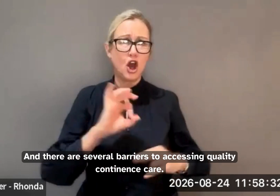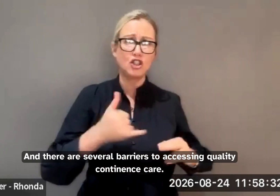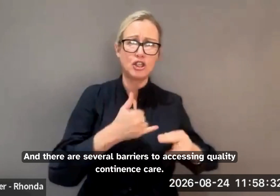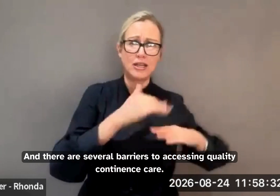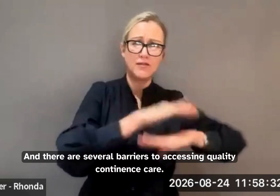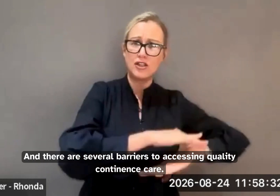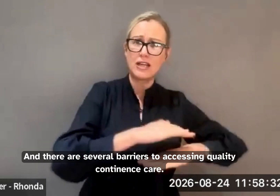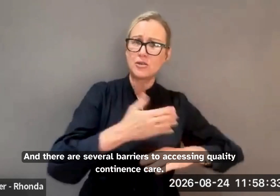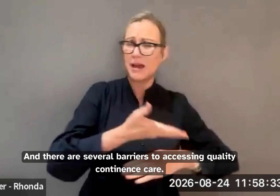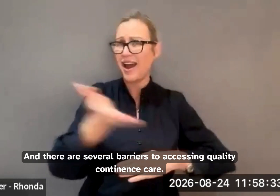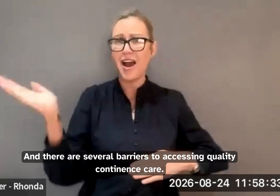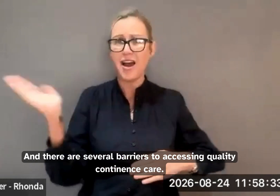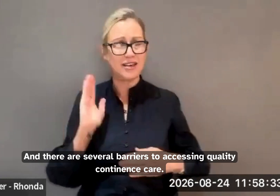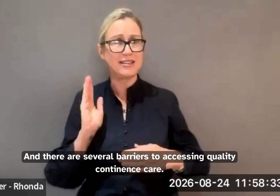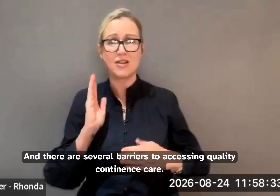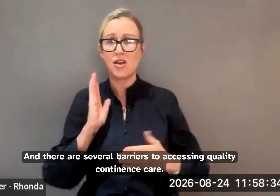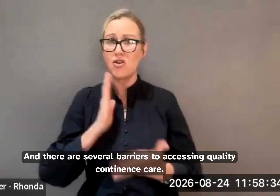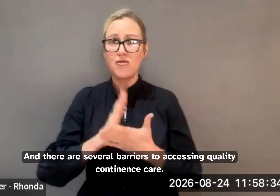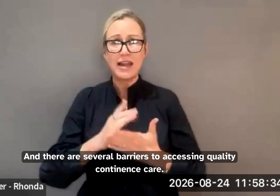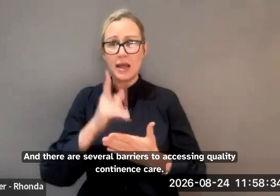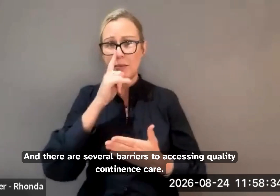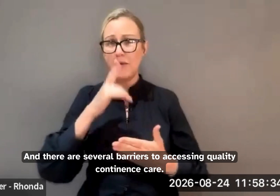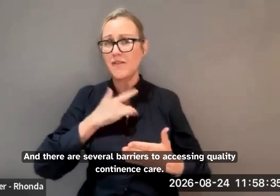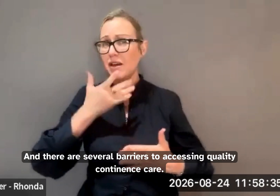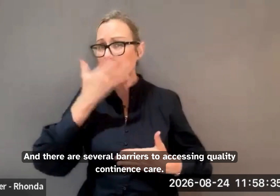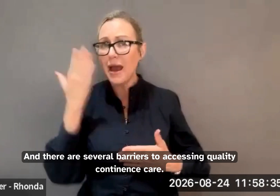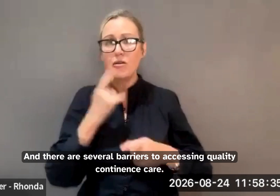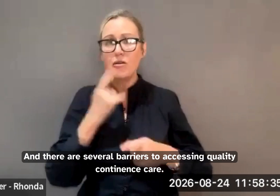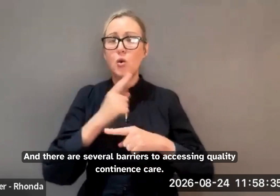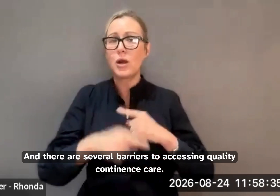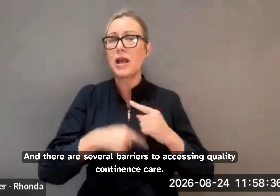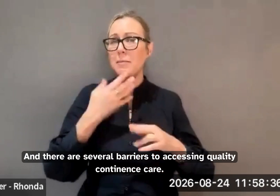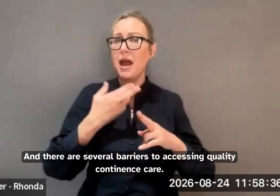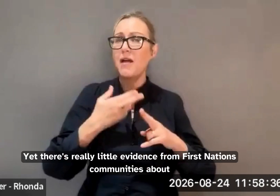several barriers to accessing quality continence care.